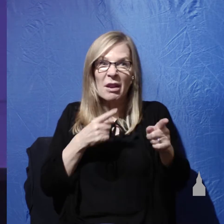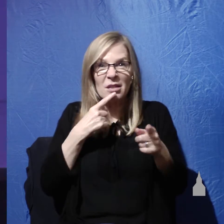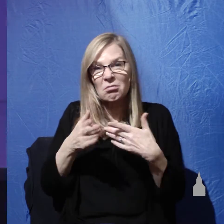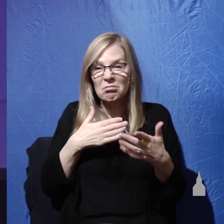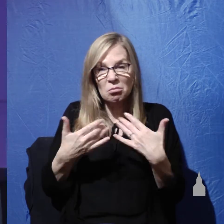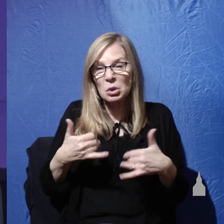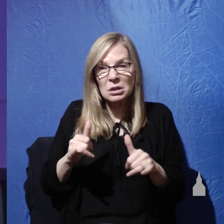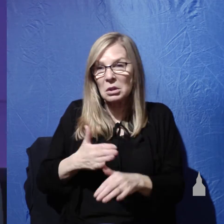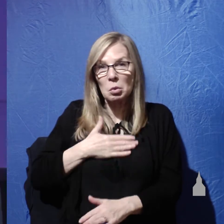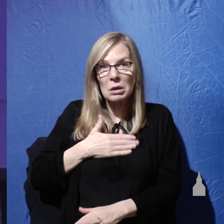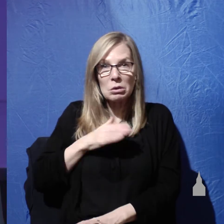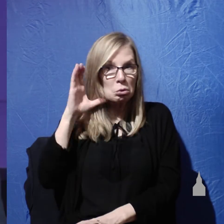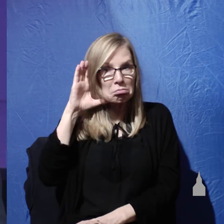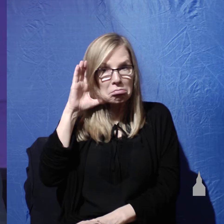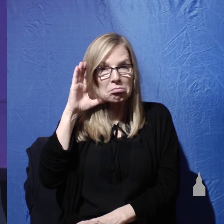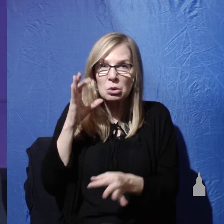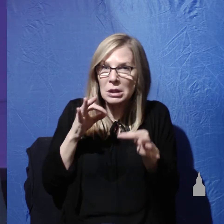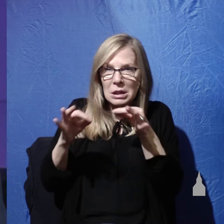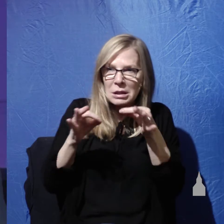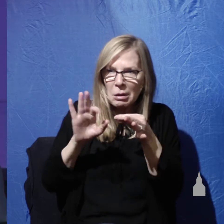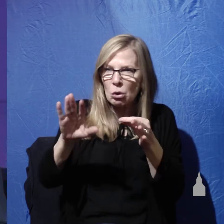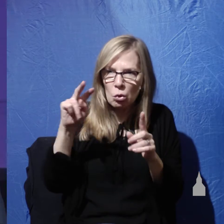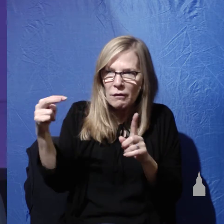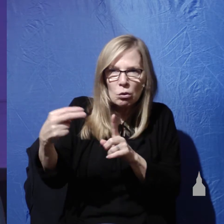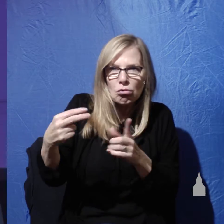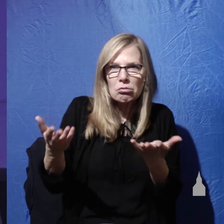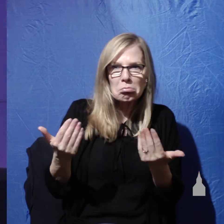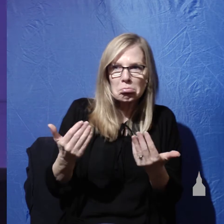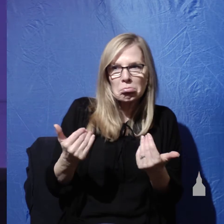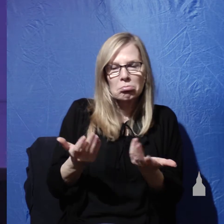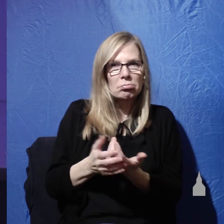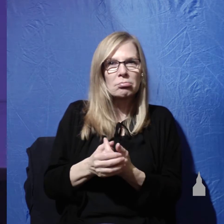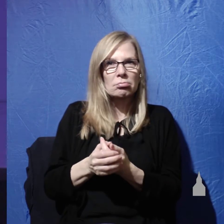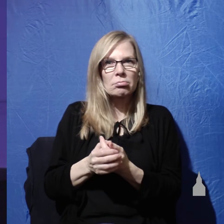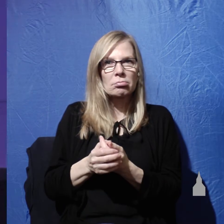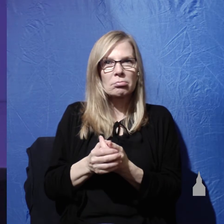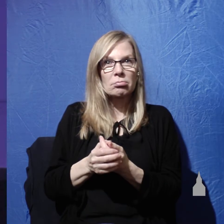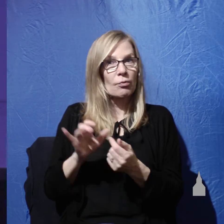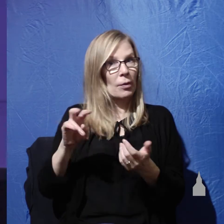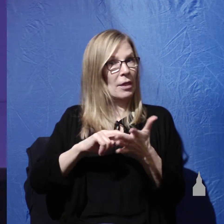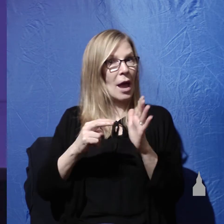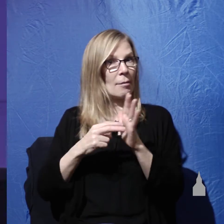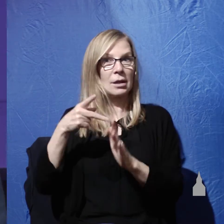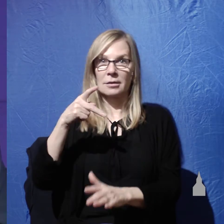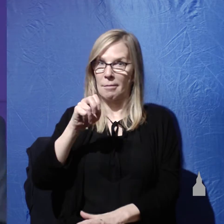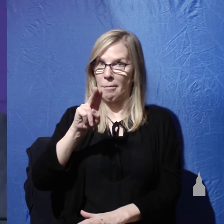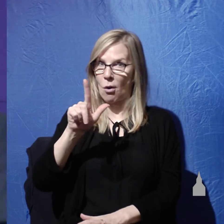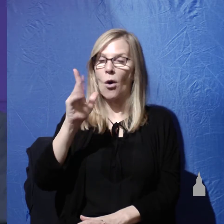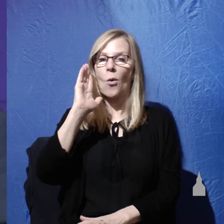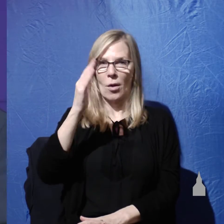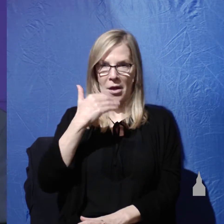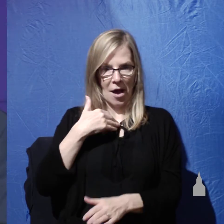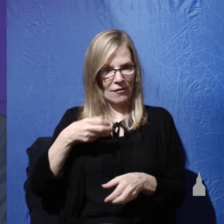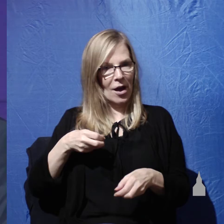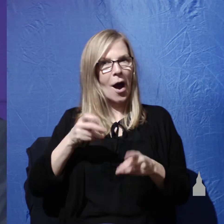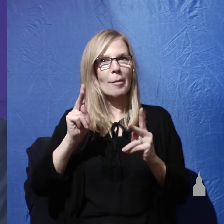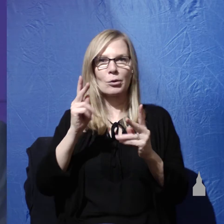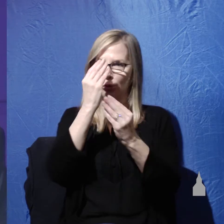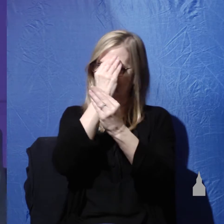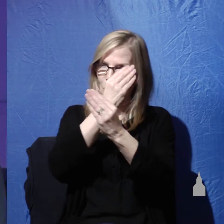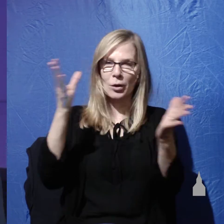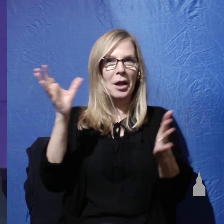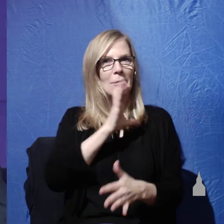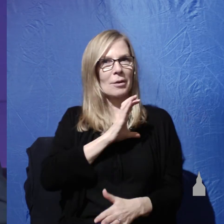Paul, to listen to you so you can explain your views to us. And that means that Paul will have the opportunity to